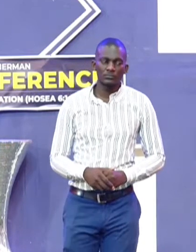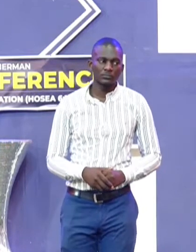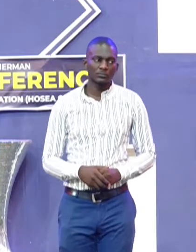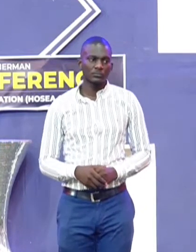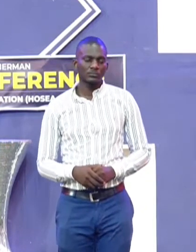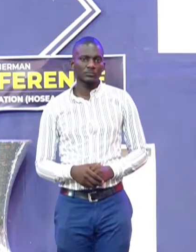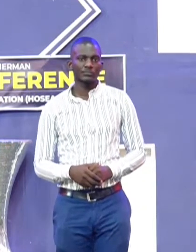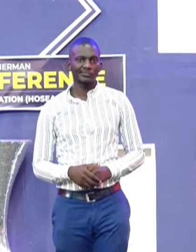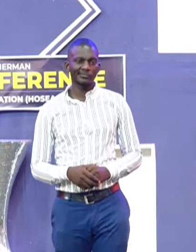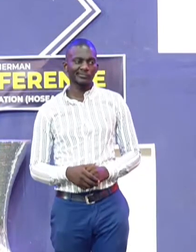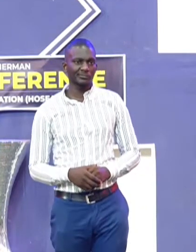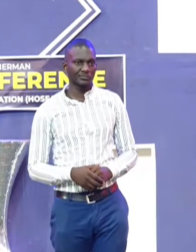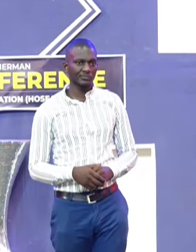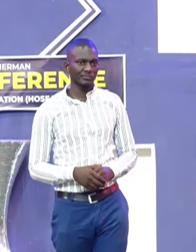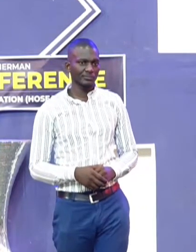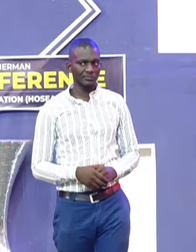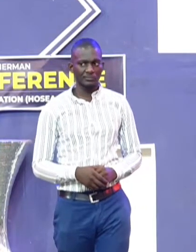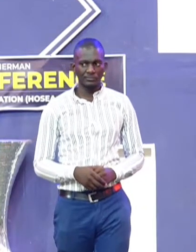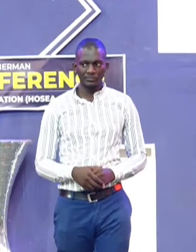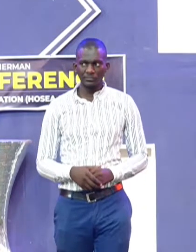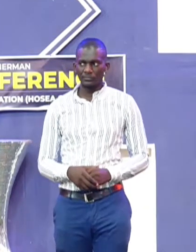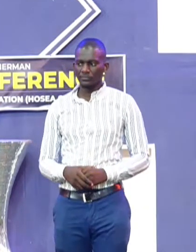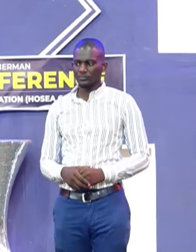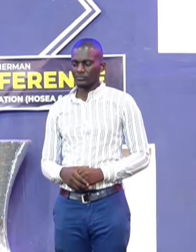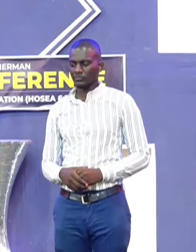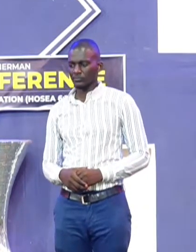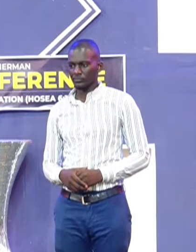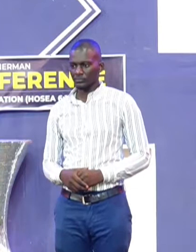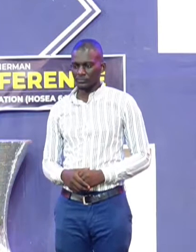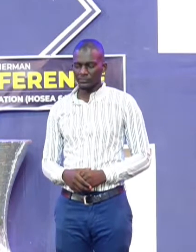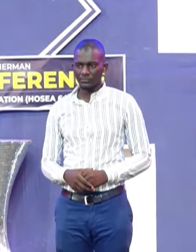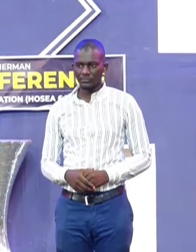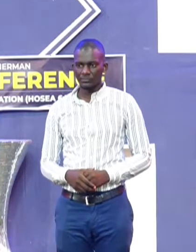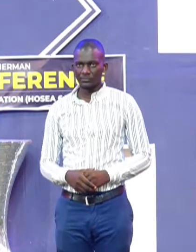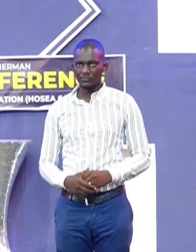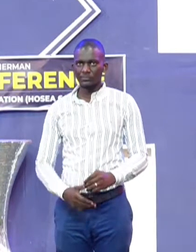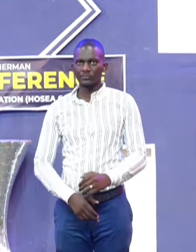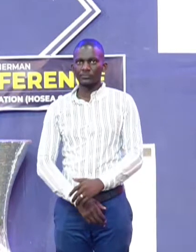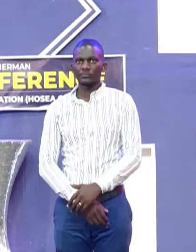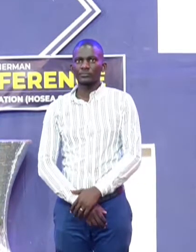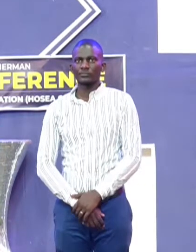okukolanga ebyobutuukirivu n'ebyensonga Mukama alioke abeere